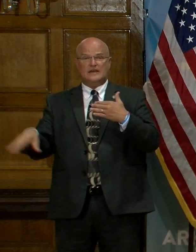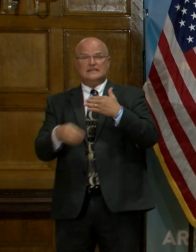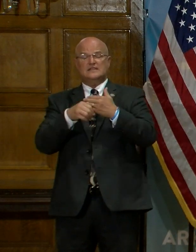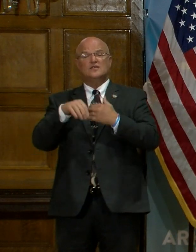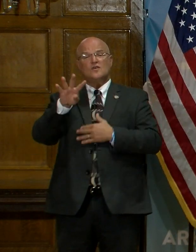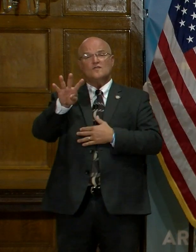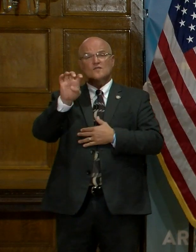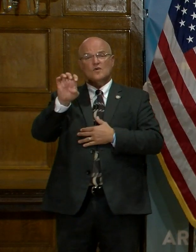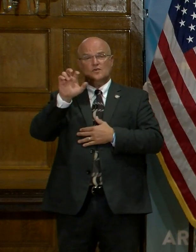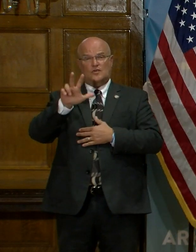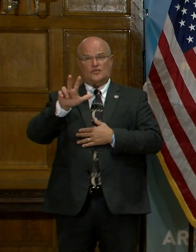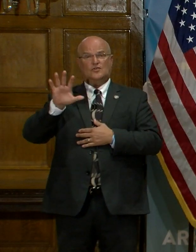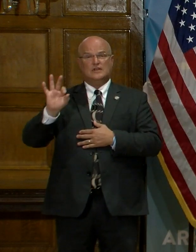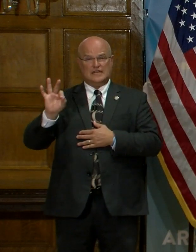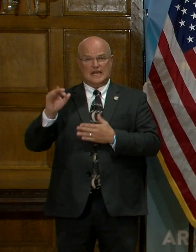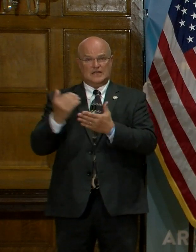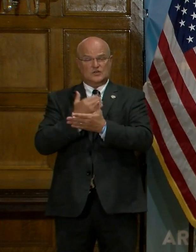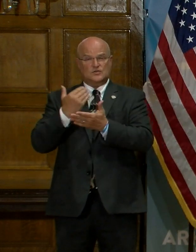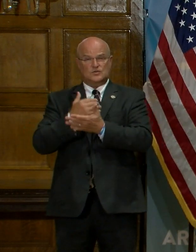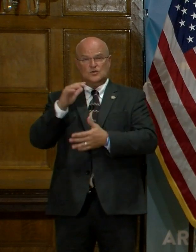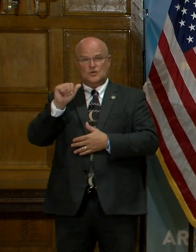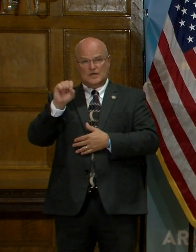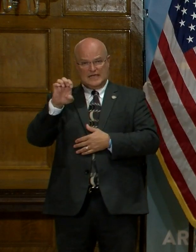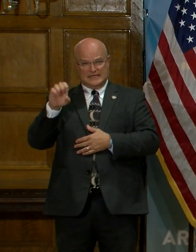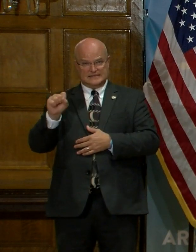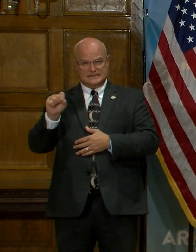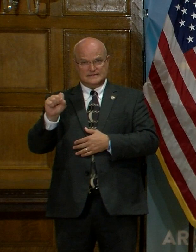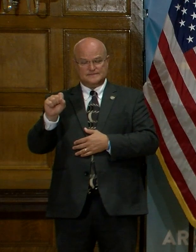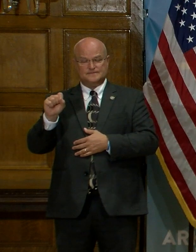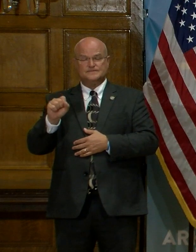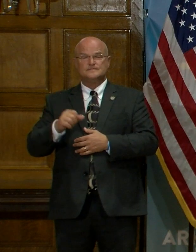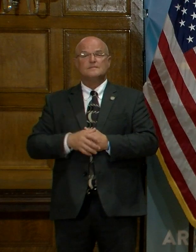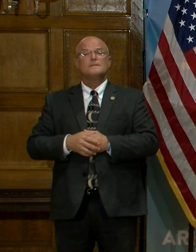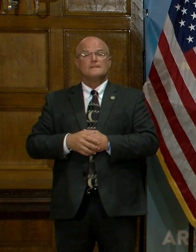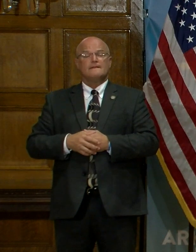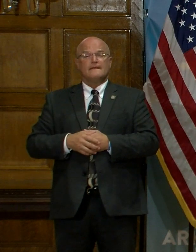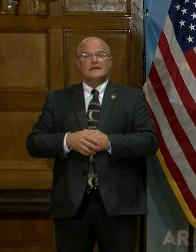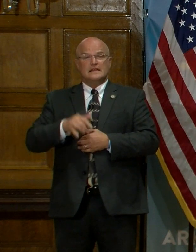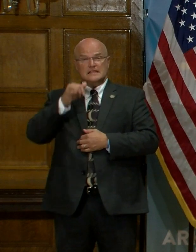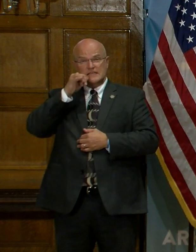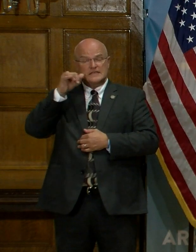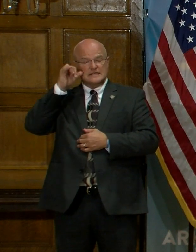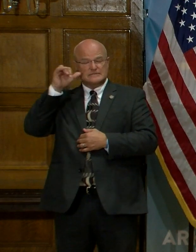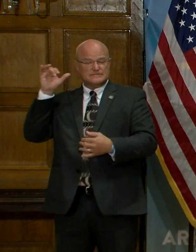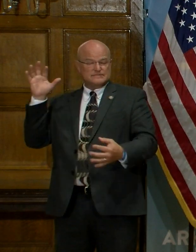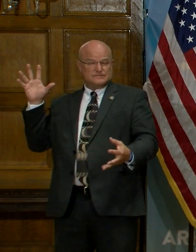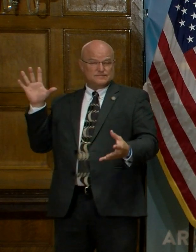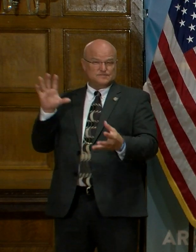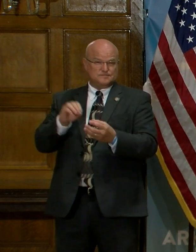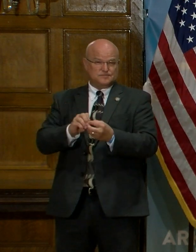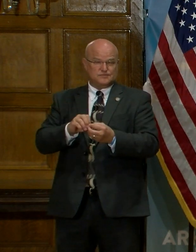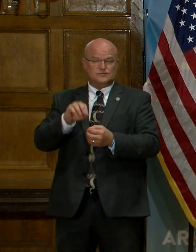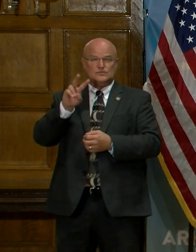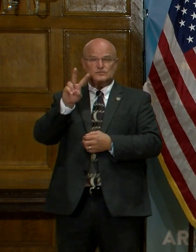additional 439 new cases. And so yesterday total cases were